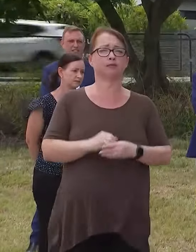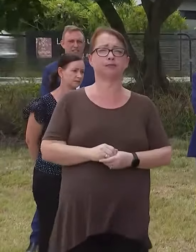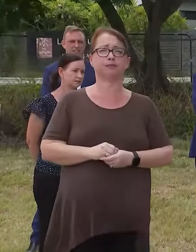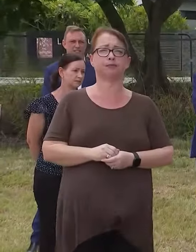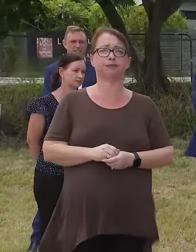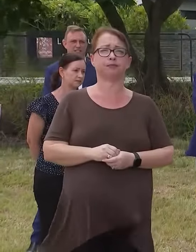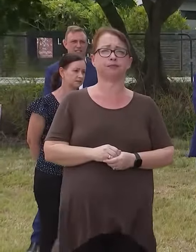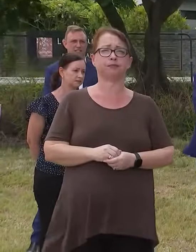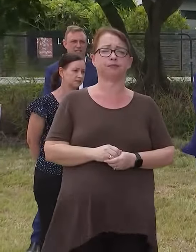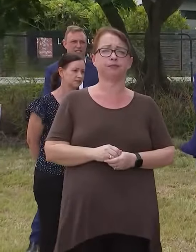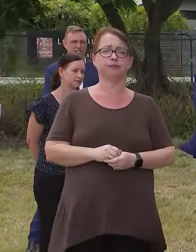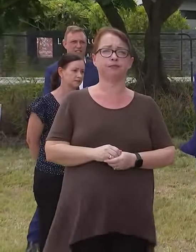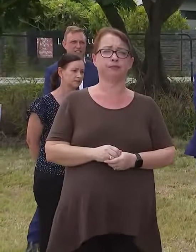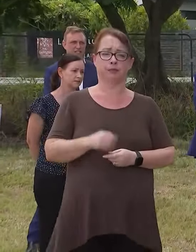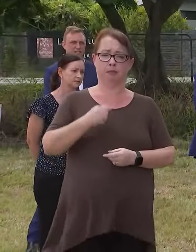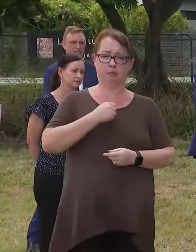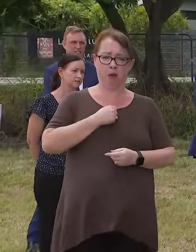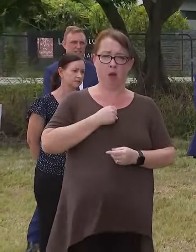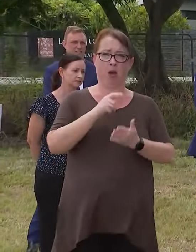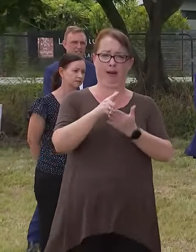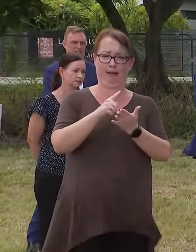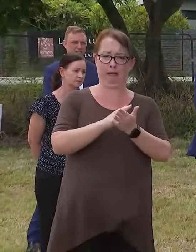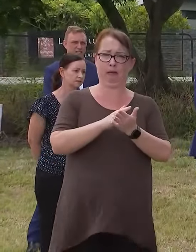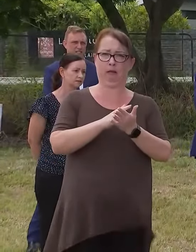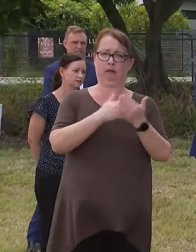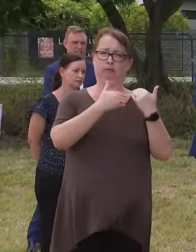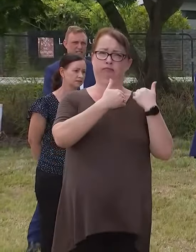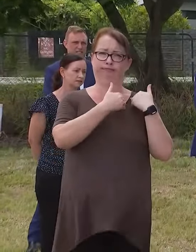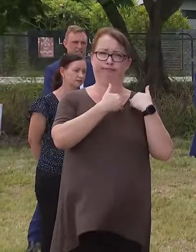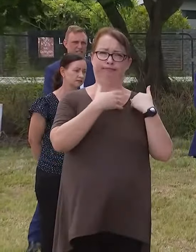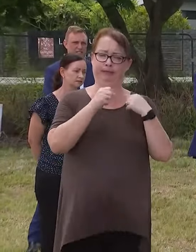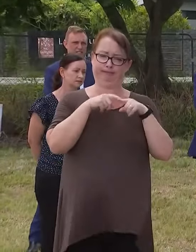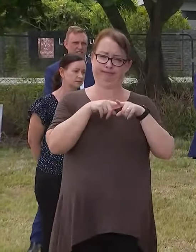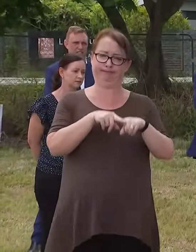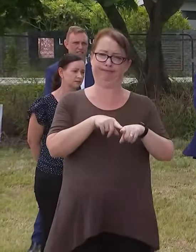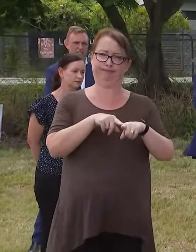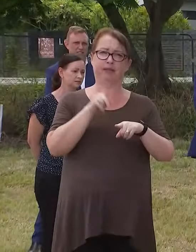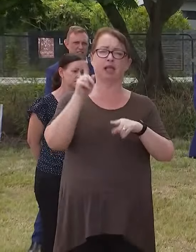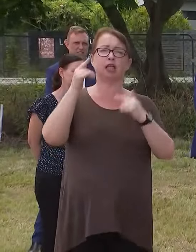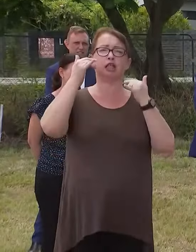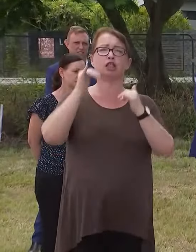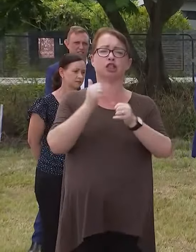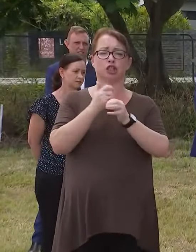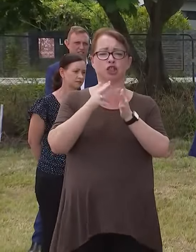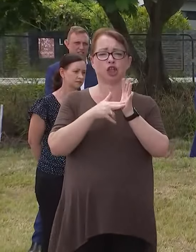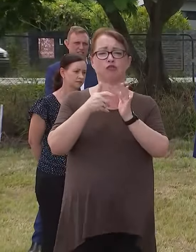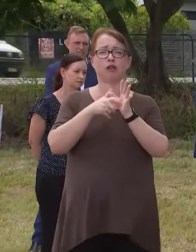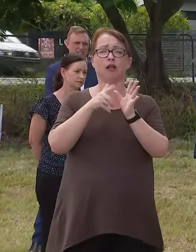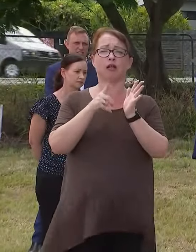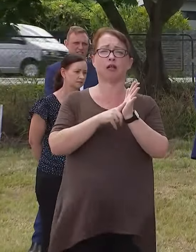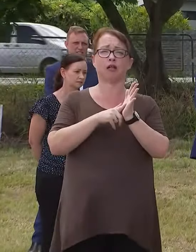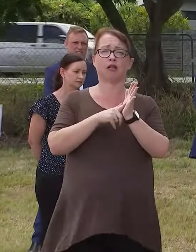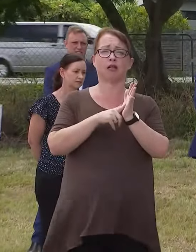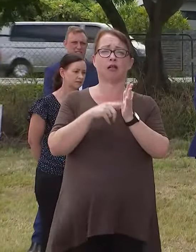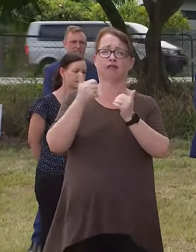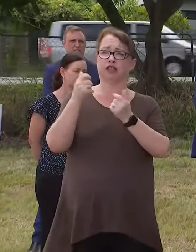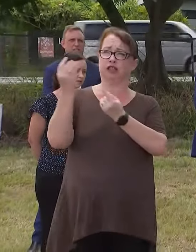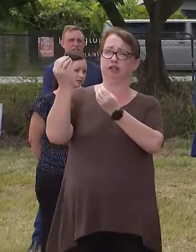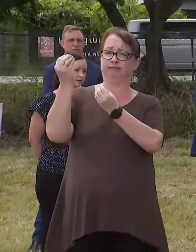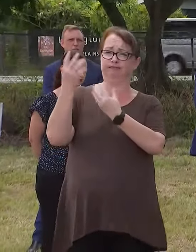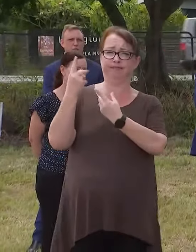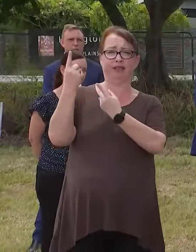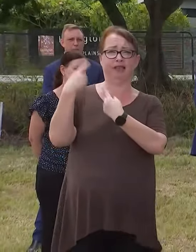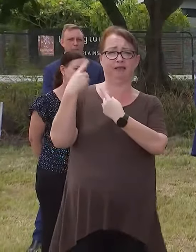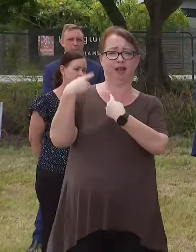legal obligations according to that. The Solicitor General provided advice to